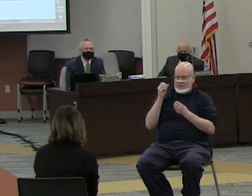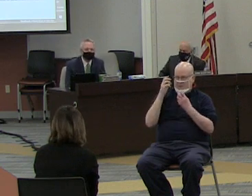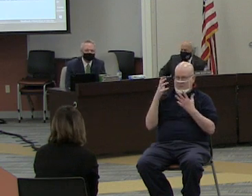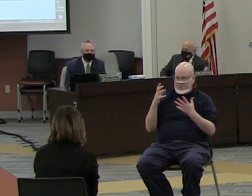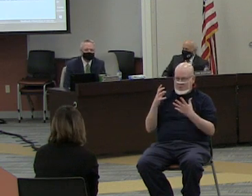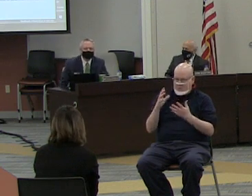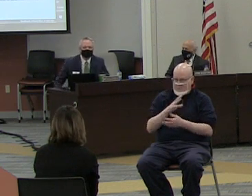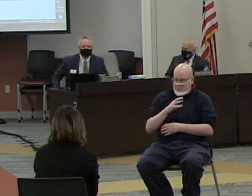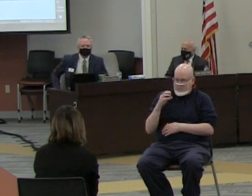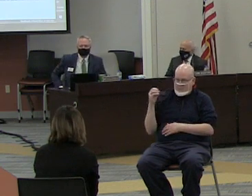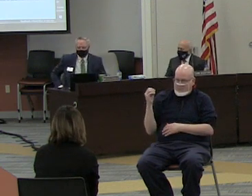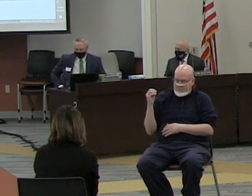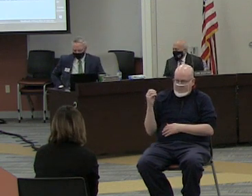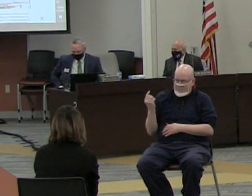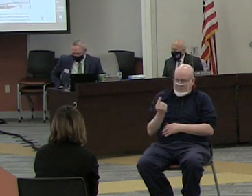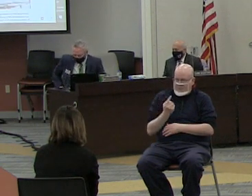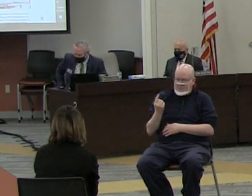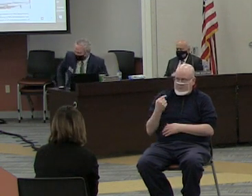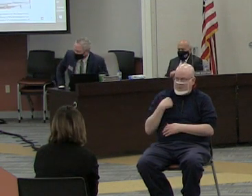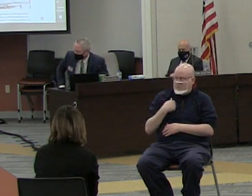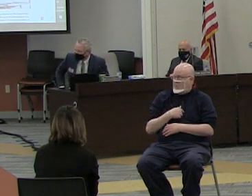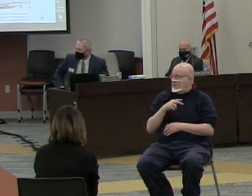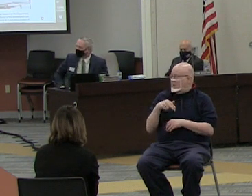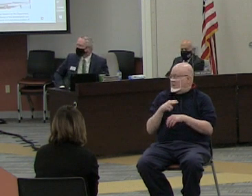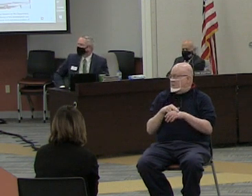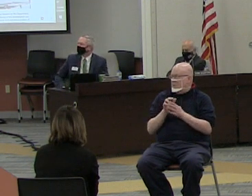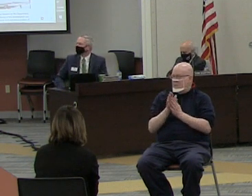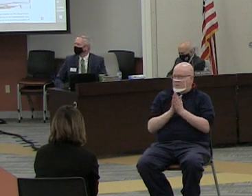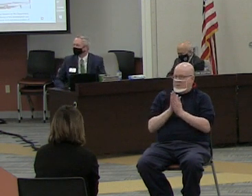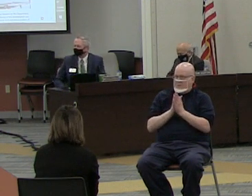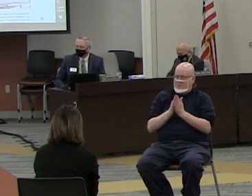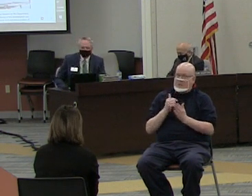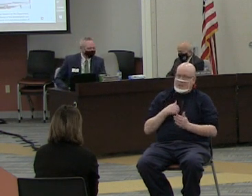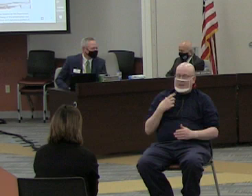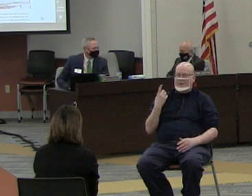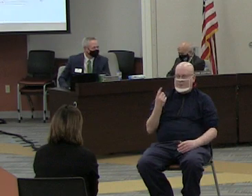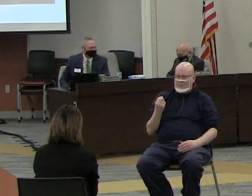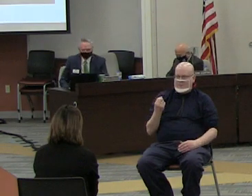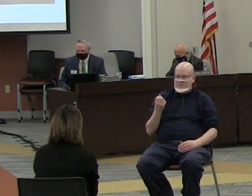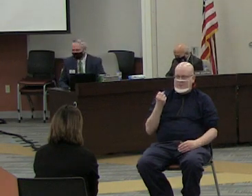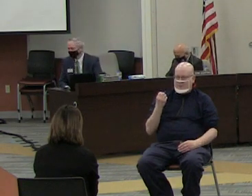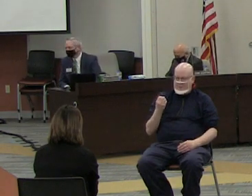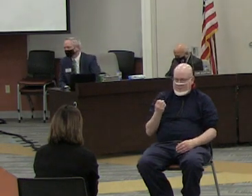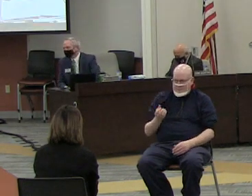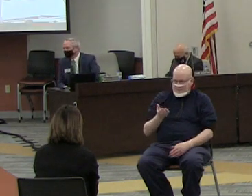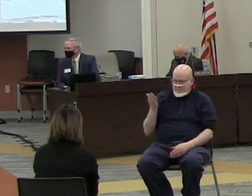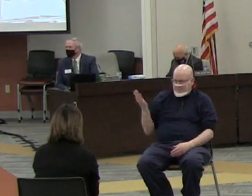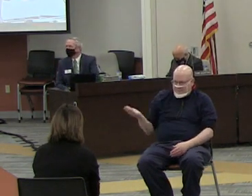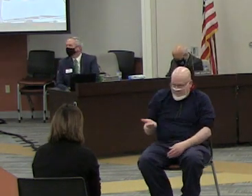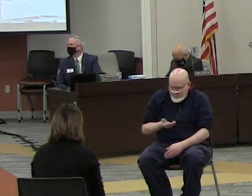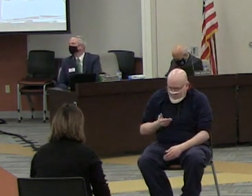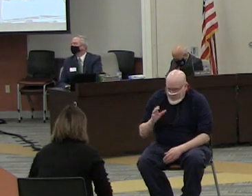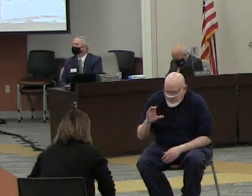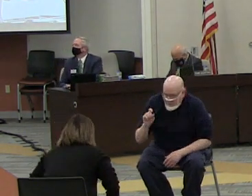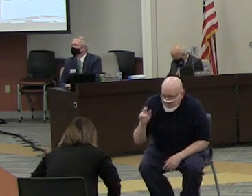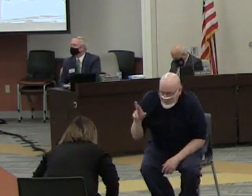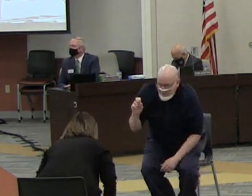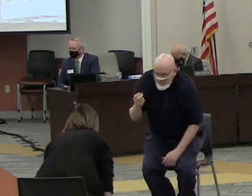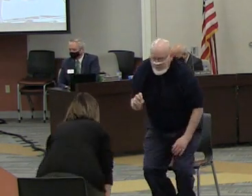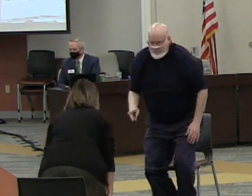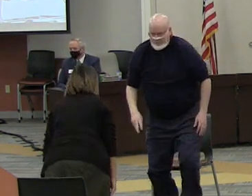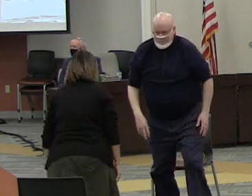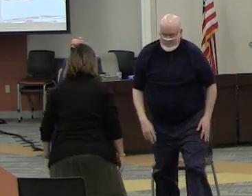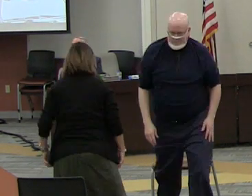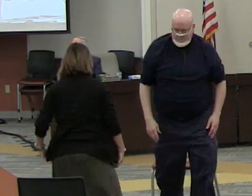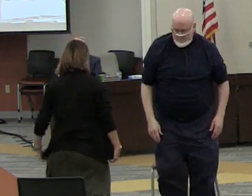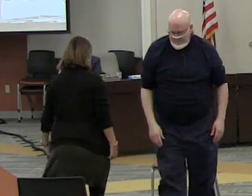are going, and something we typically always look forward to, at least I do. So welcome Carter Snow, our coordinator of